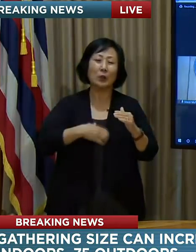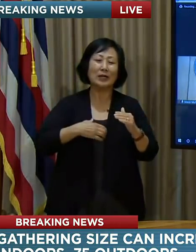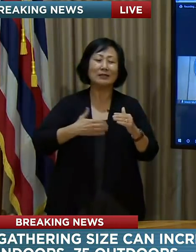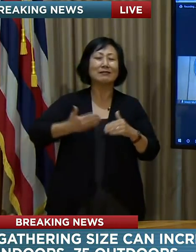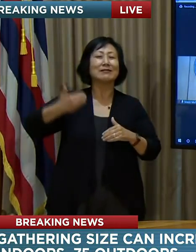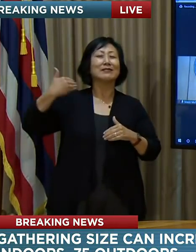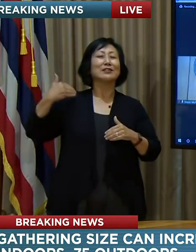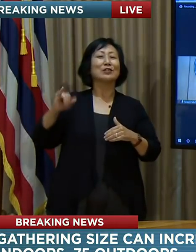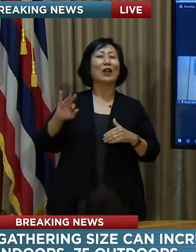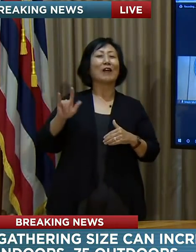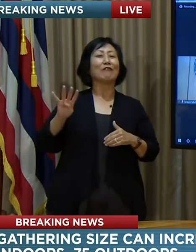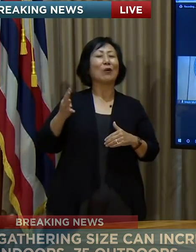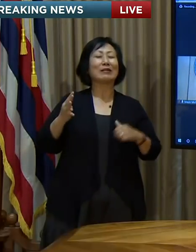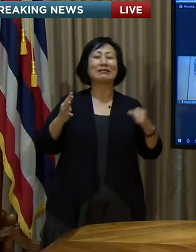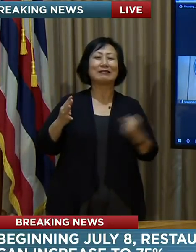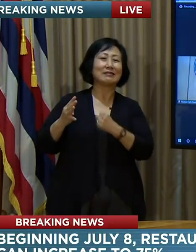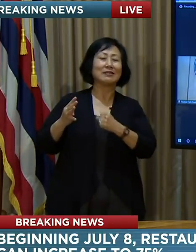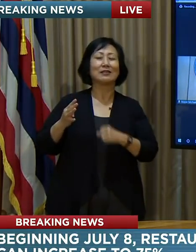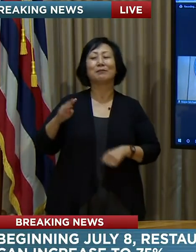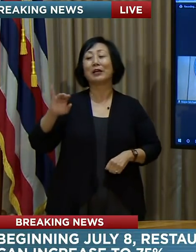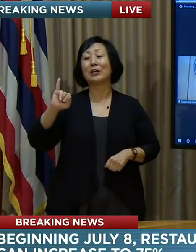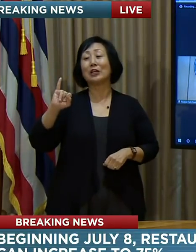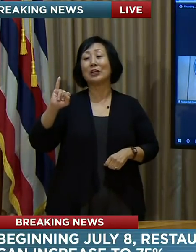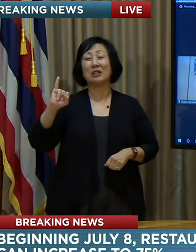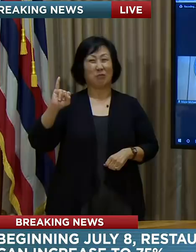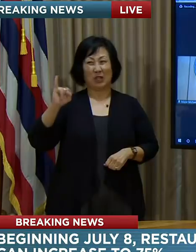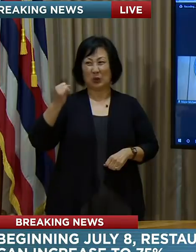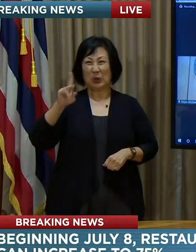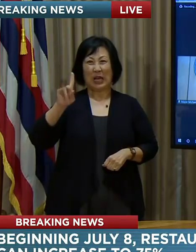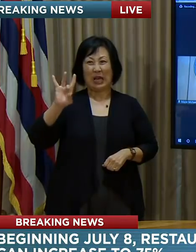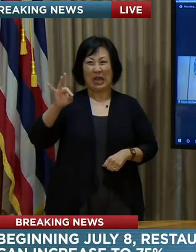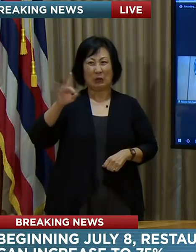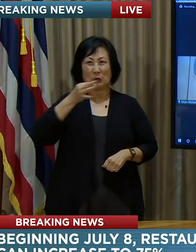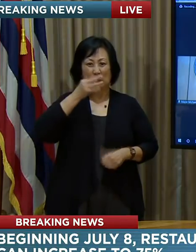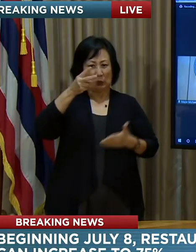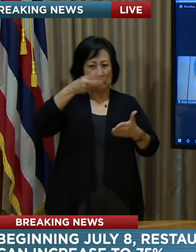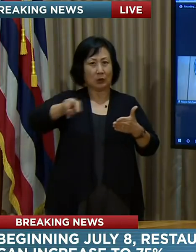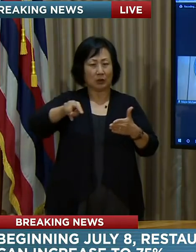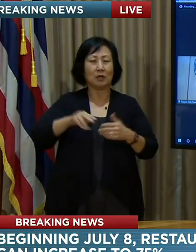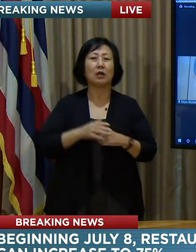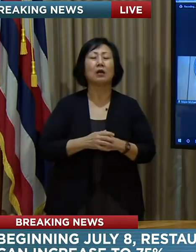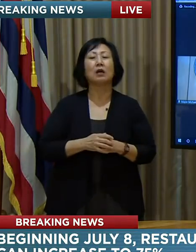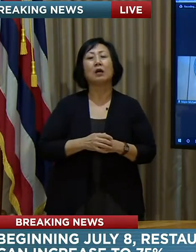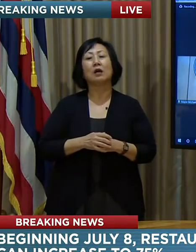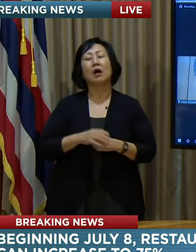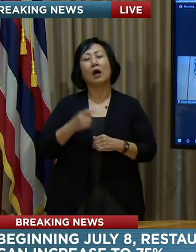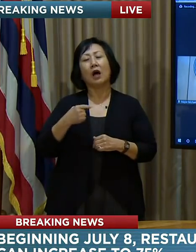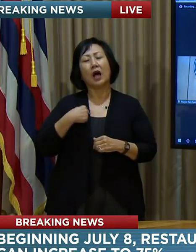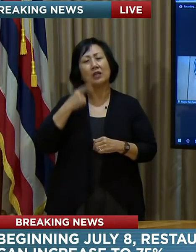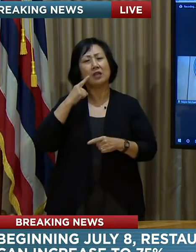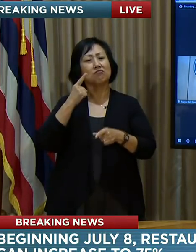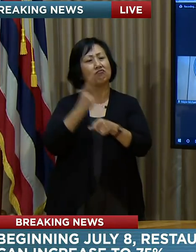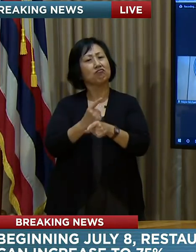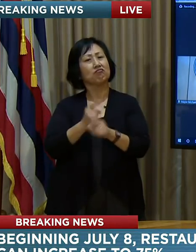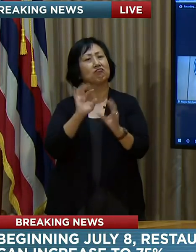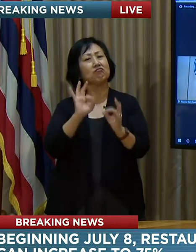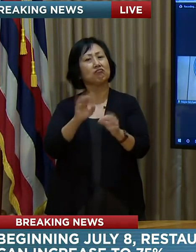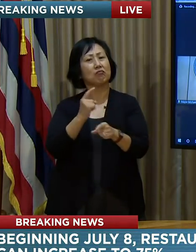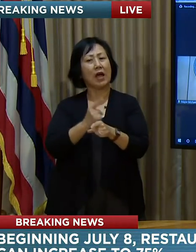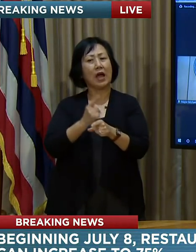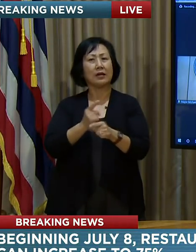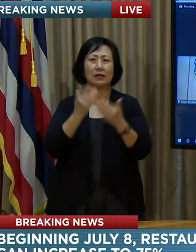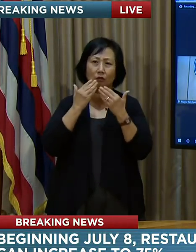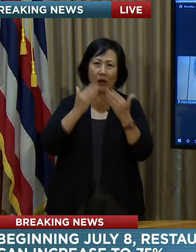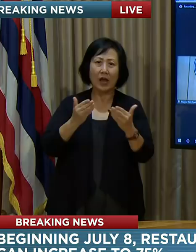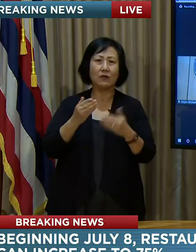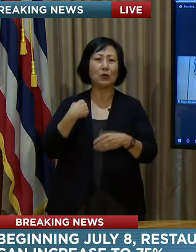for the 4th of July, but the 8th of July will be here before we know it, as the governor said, 2 weeks from now. And I do think it's very appropriate, and I'm grateful that we'll be